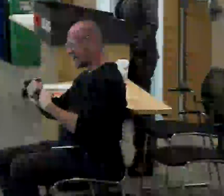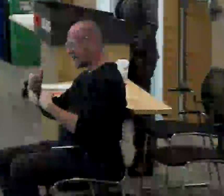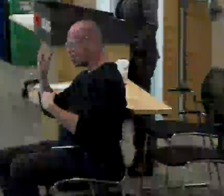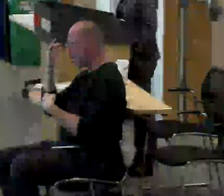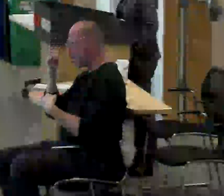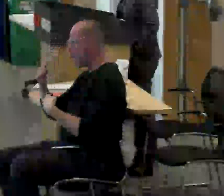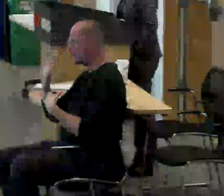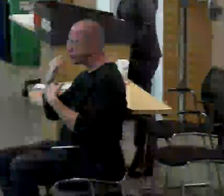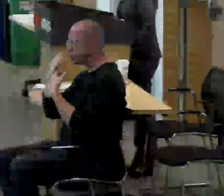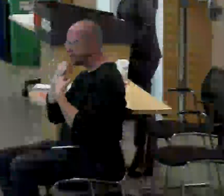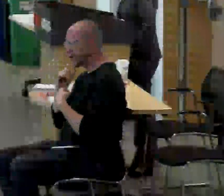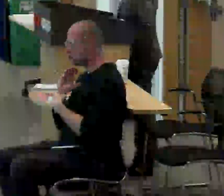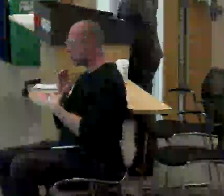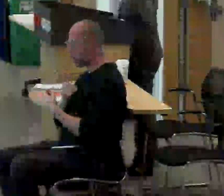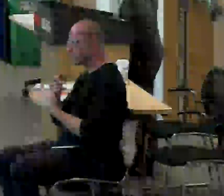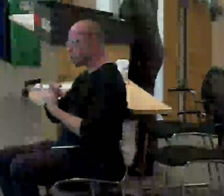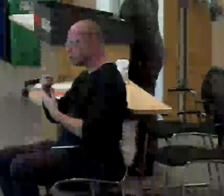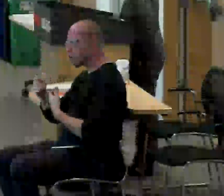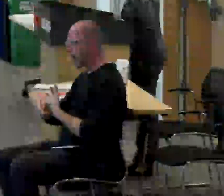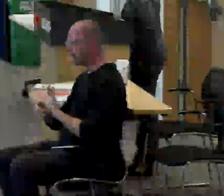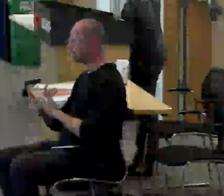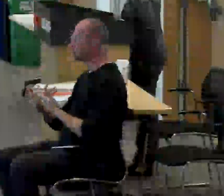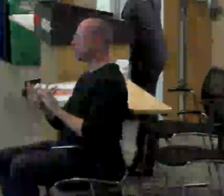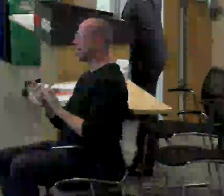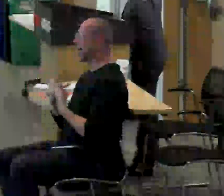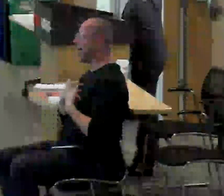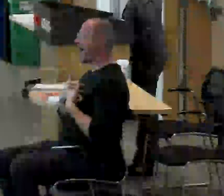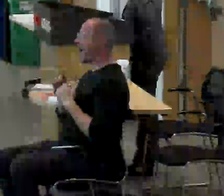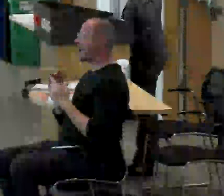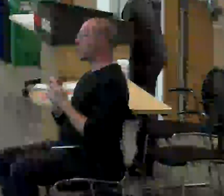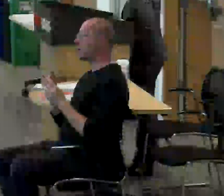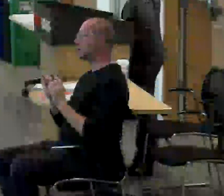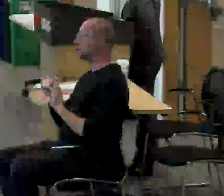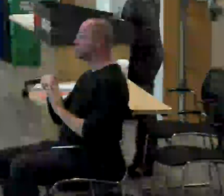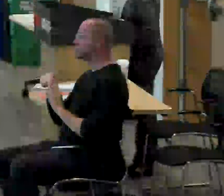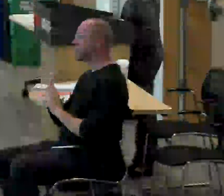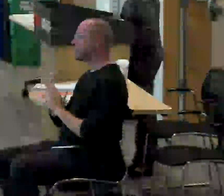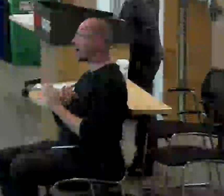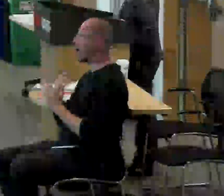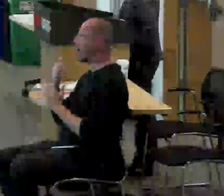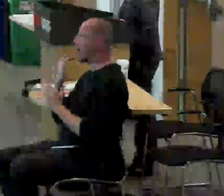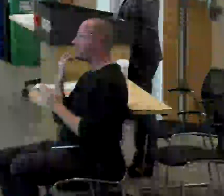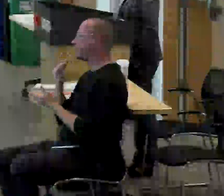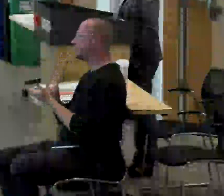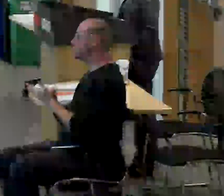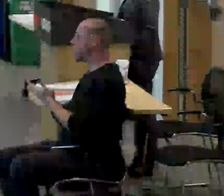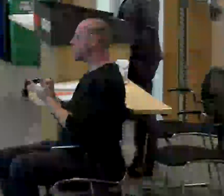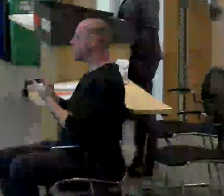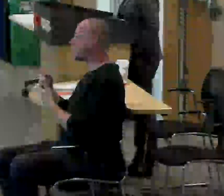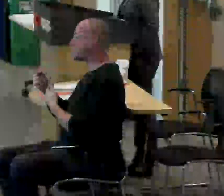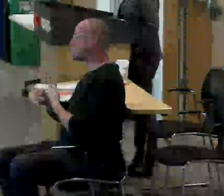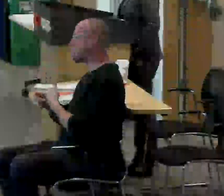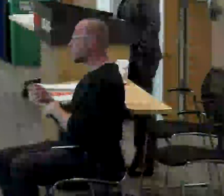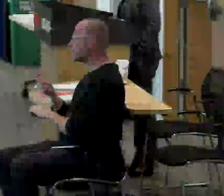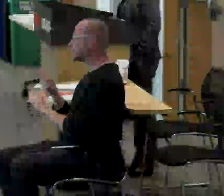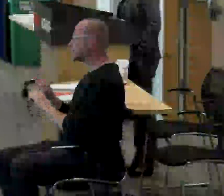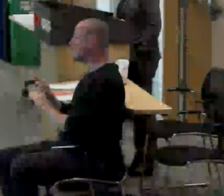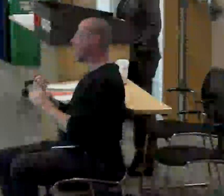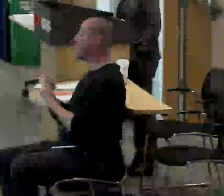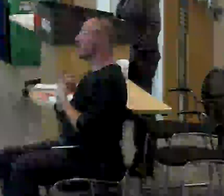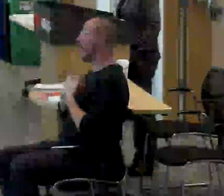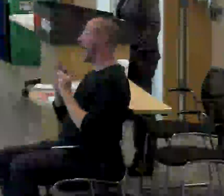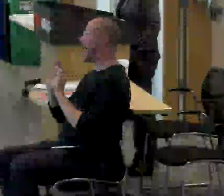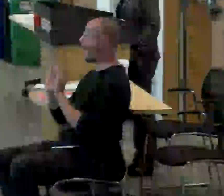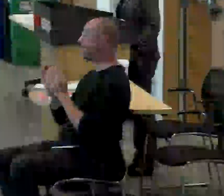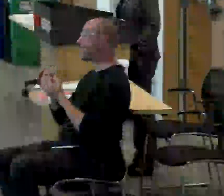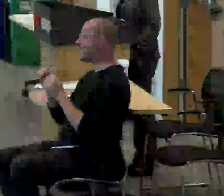this program? And I won't spend too much time on it because I want to tell you about it, but I have family that are eligible for this